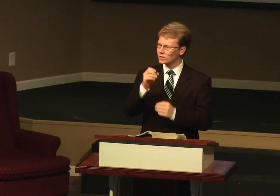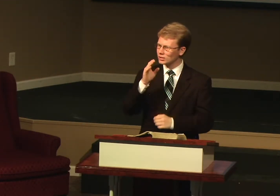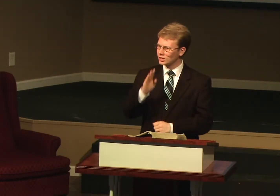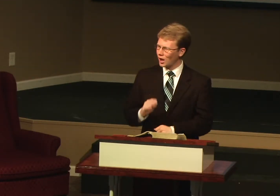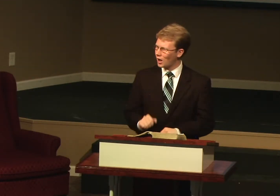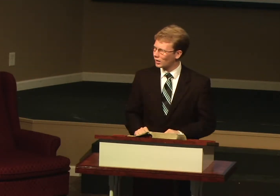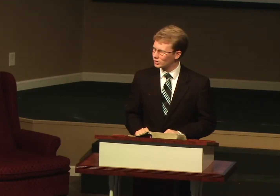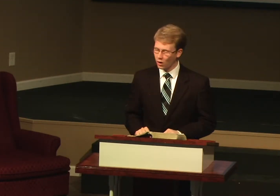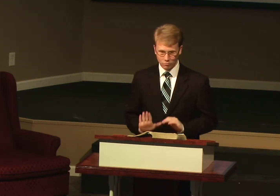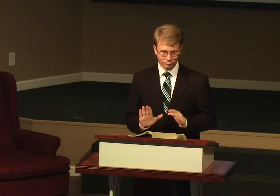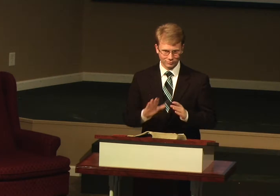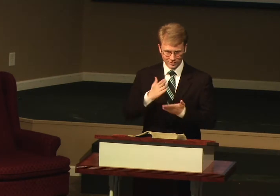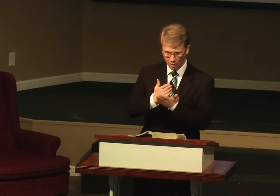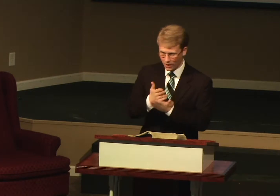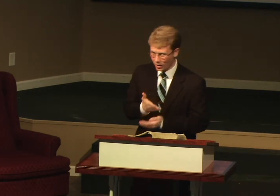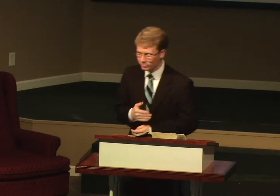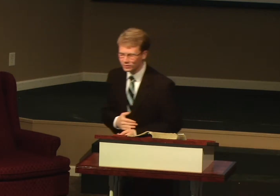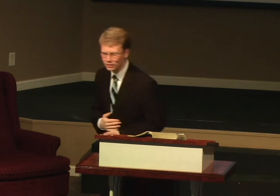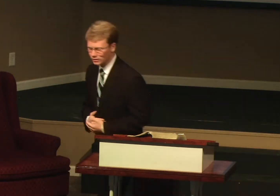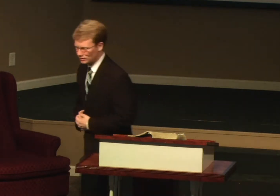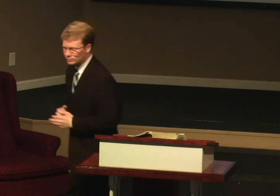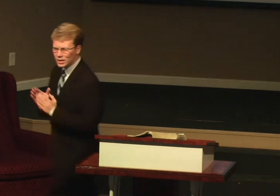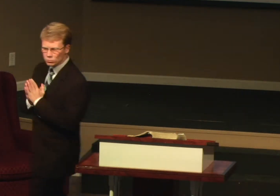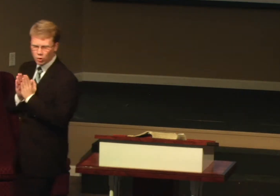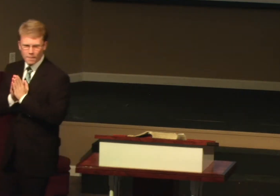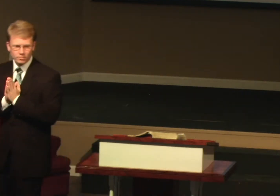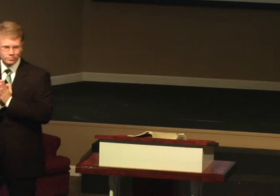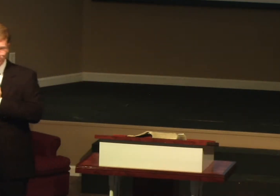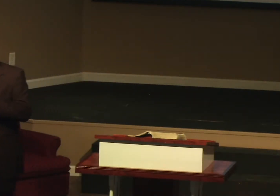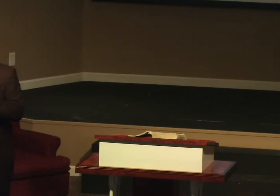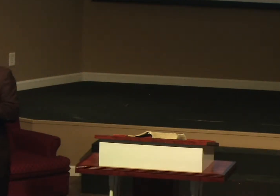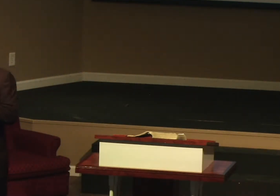of God. Stop right there, right there. Let's pray.